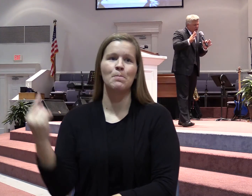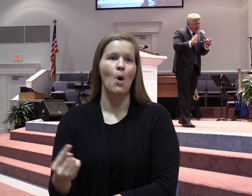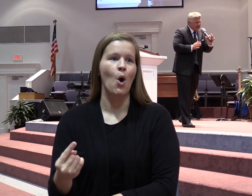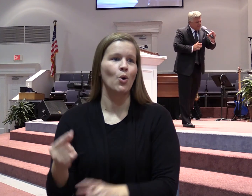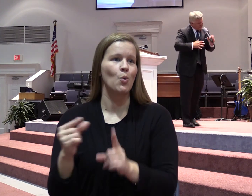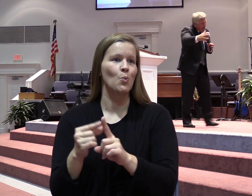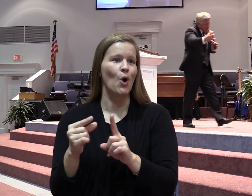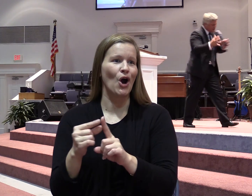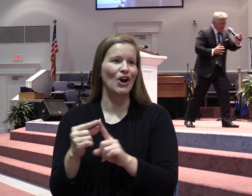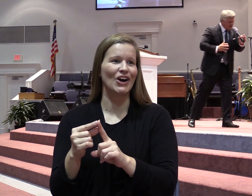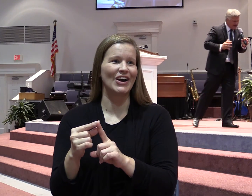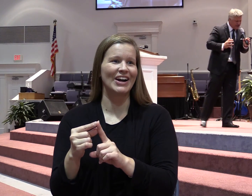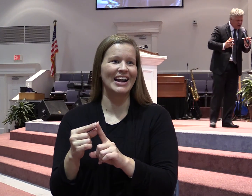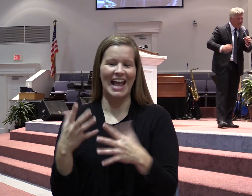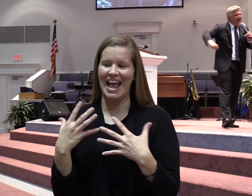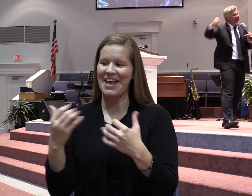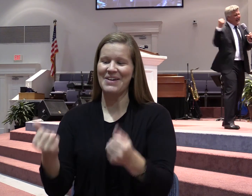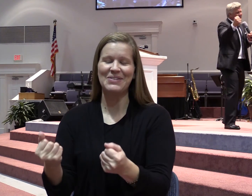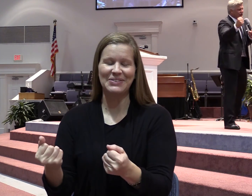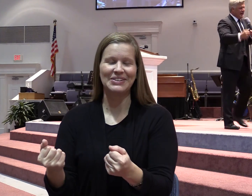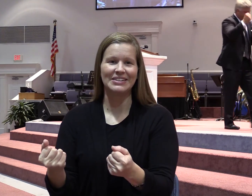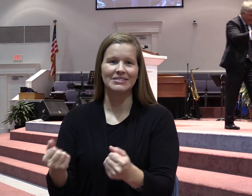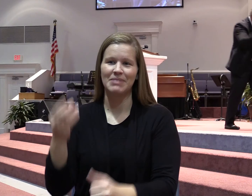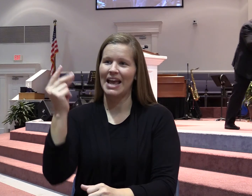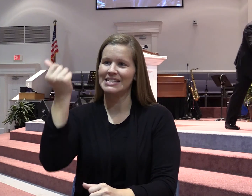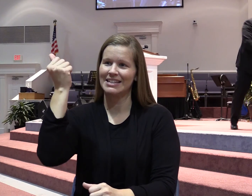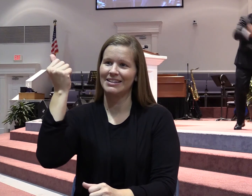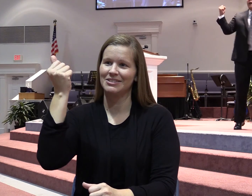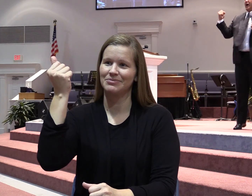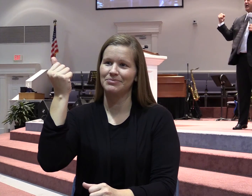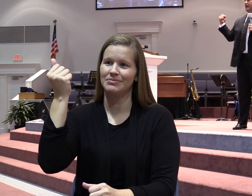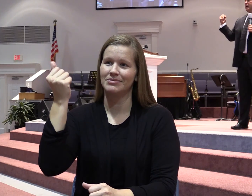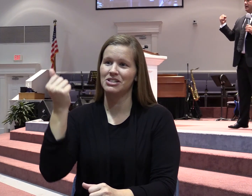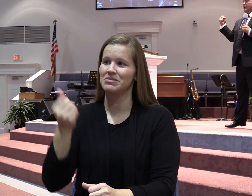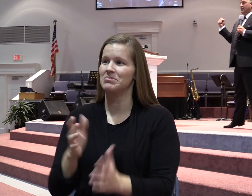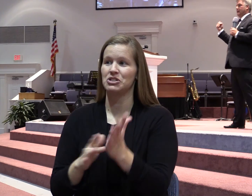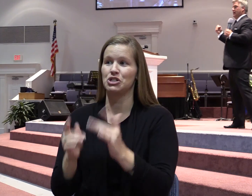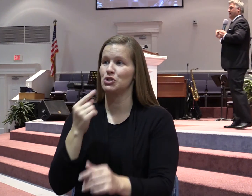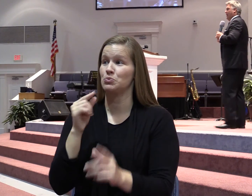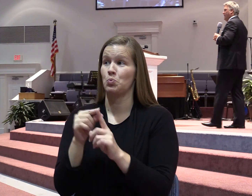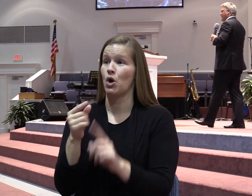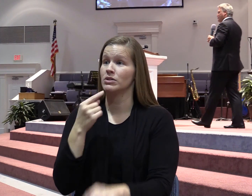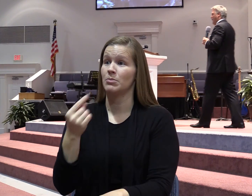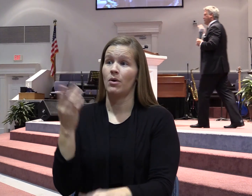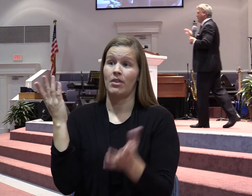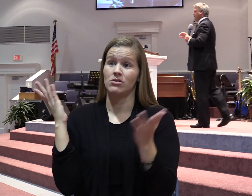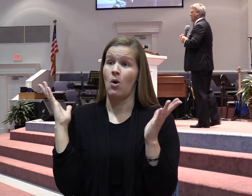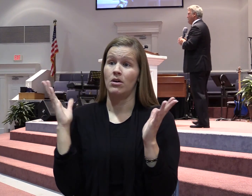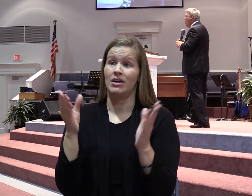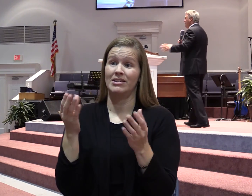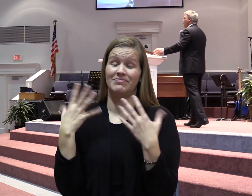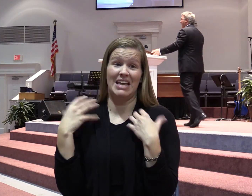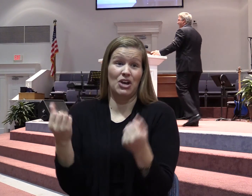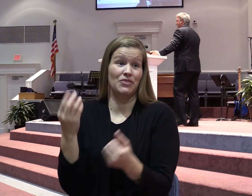laws he created of the time-space continuum. And instantly from that very hour, not only did he traverse distance,